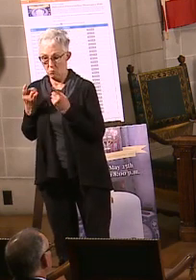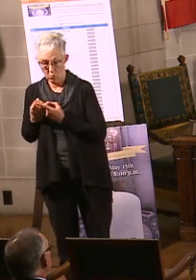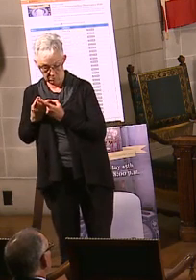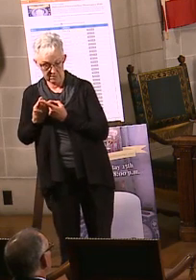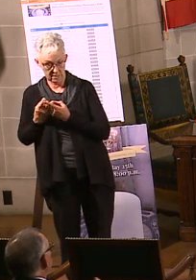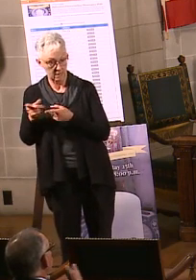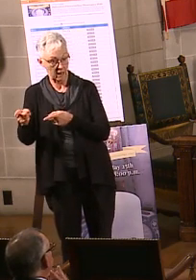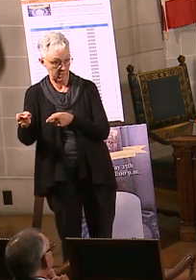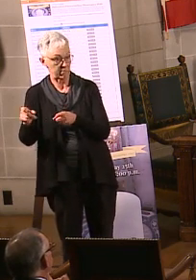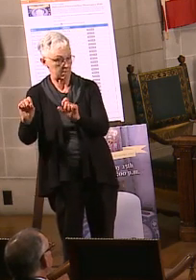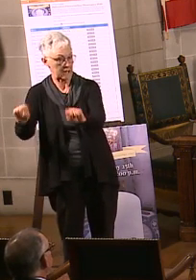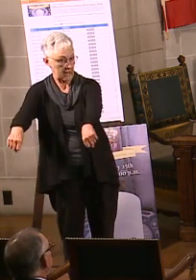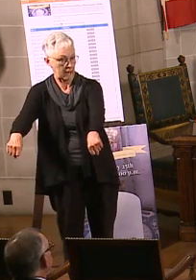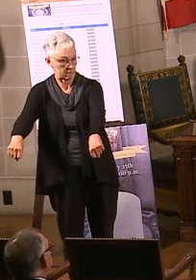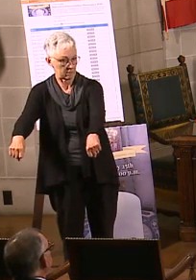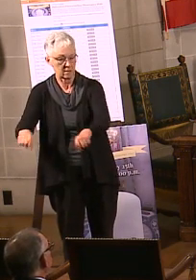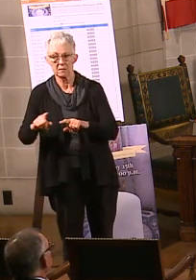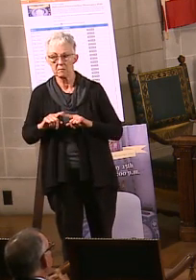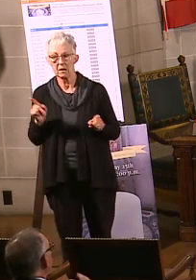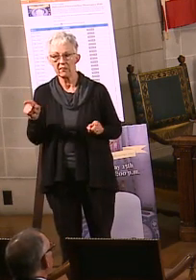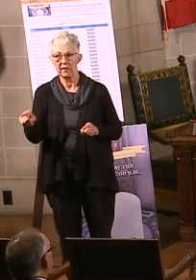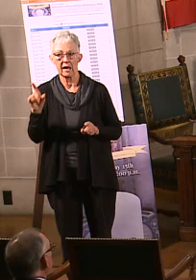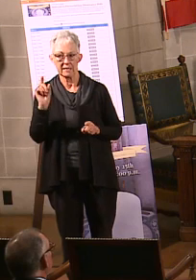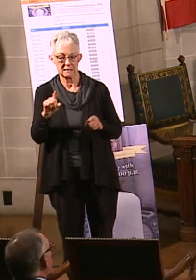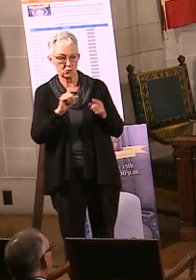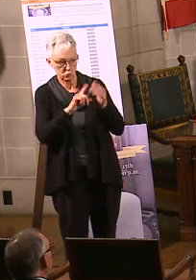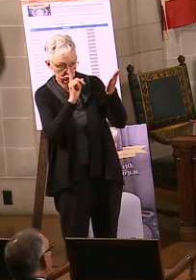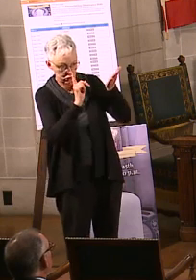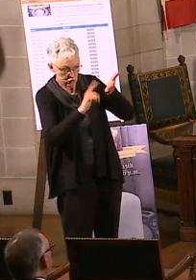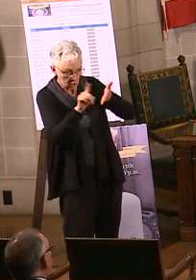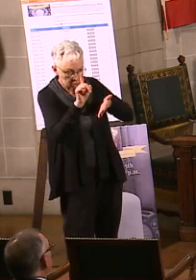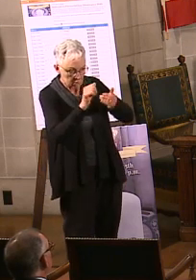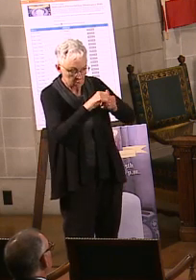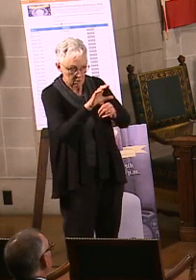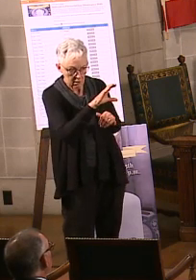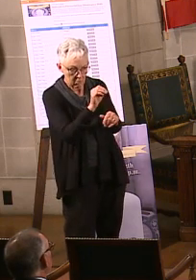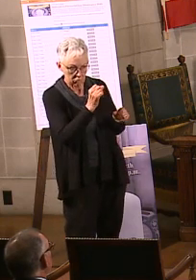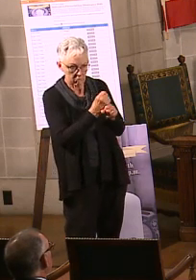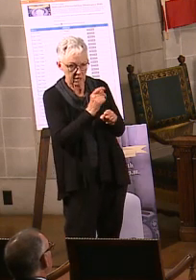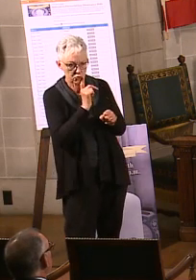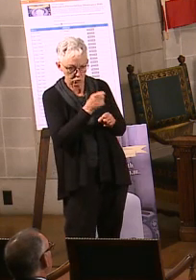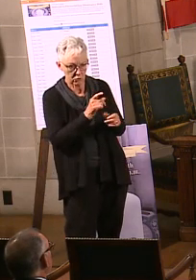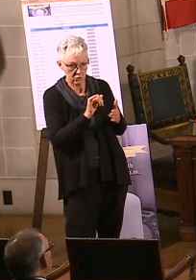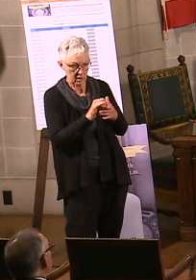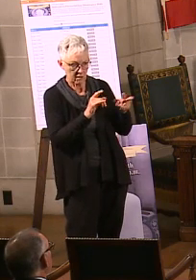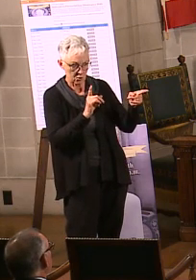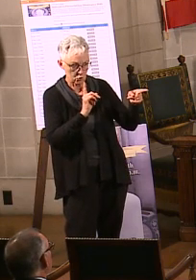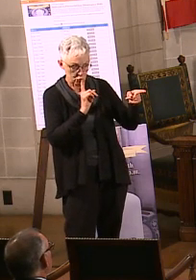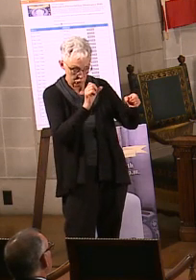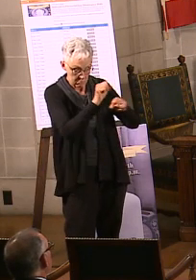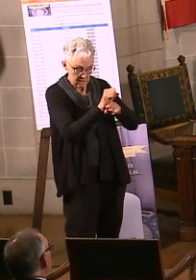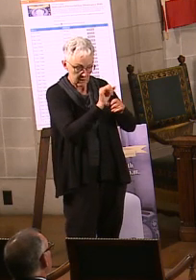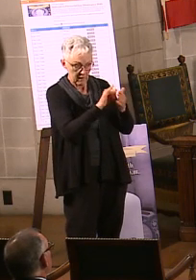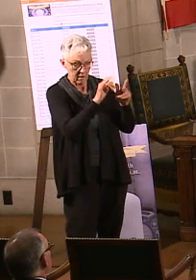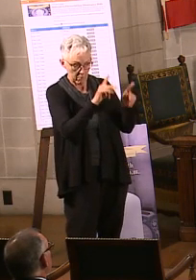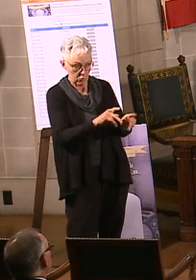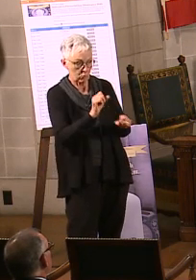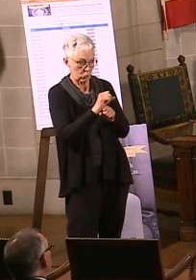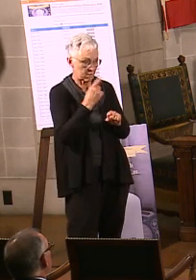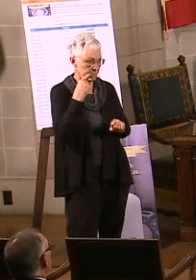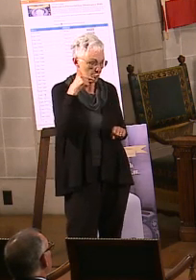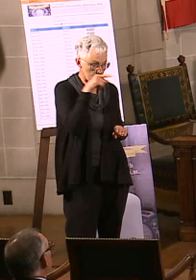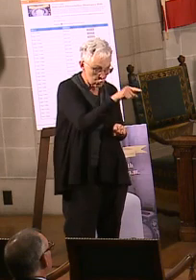works for whatever company that they're going to be releasing it for, and work with the company to do that so that you can actually have accurate information. But